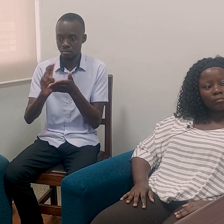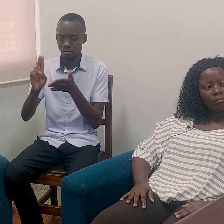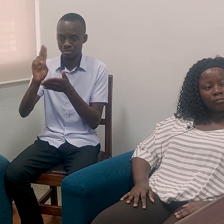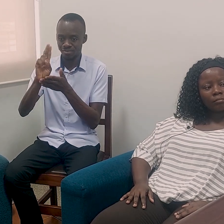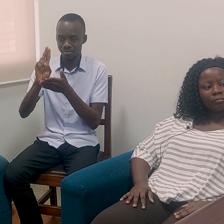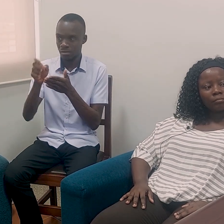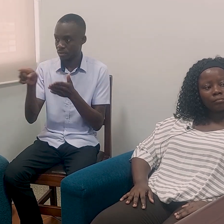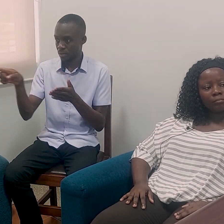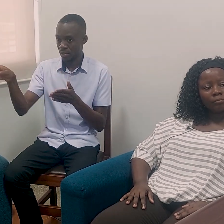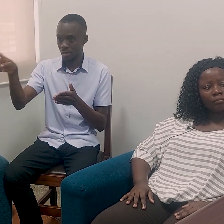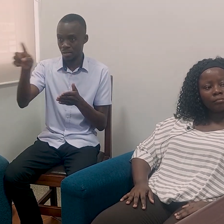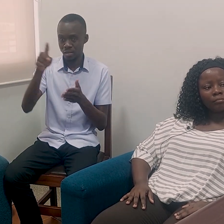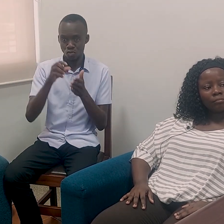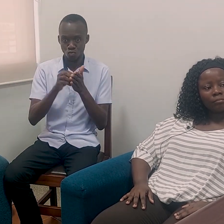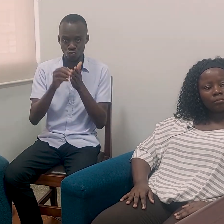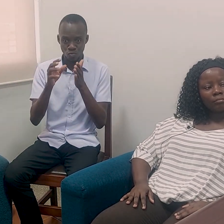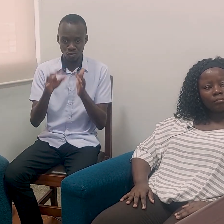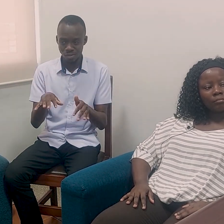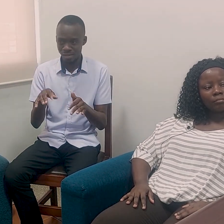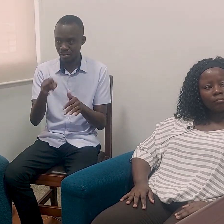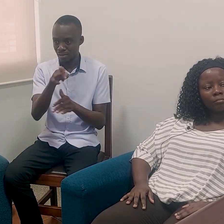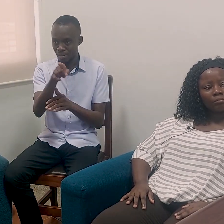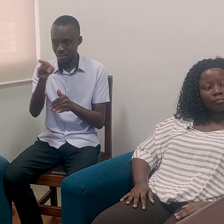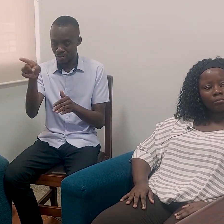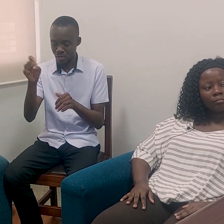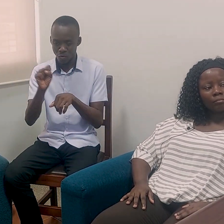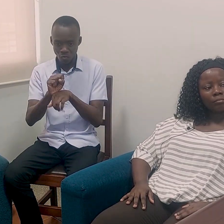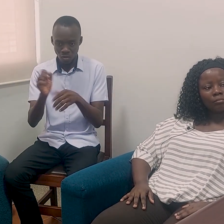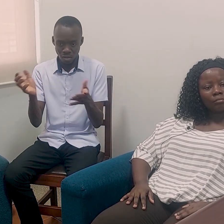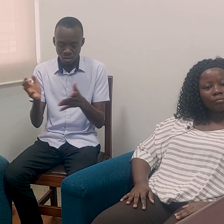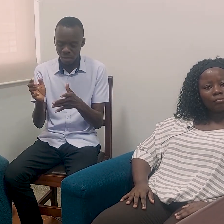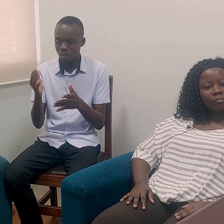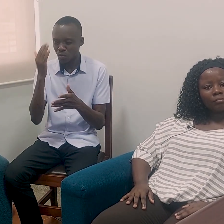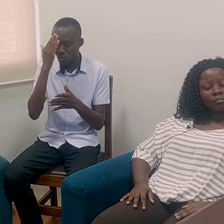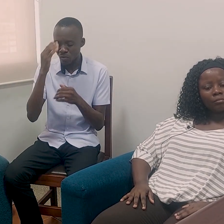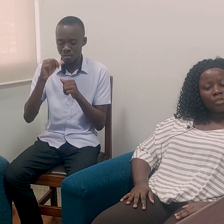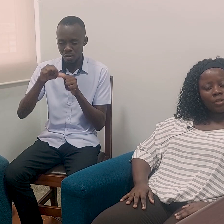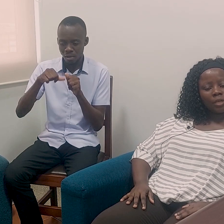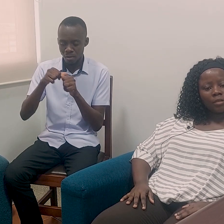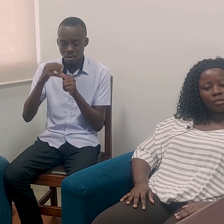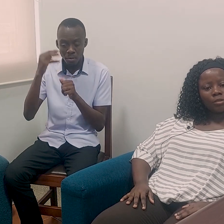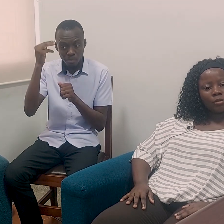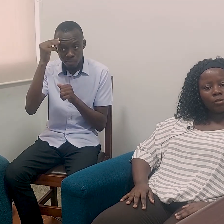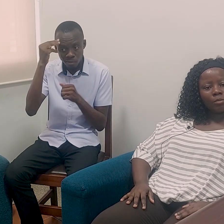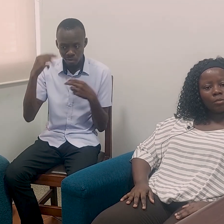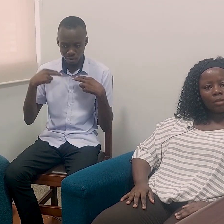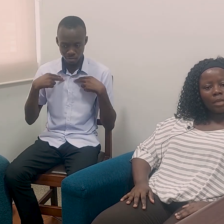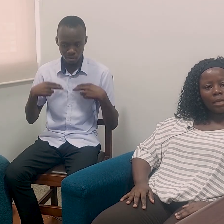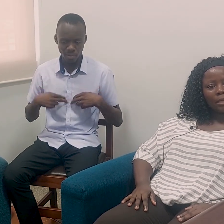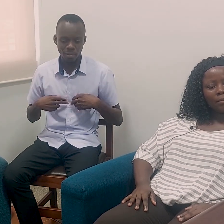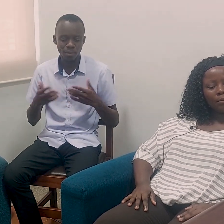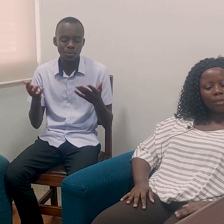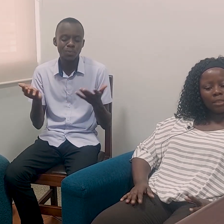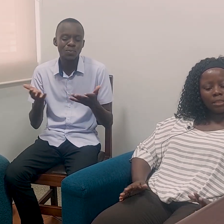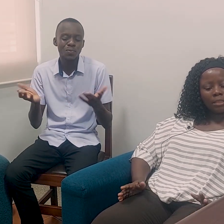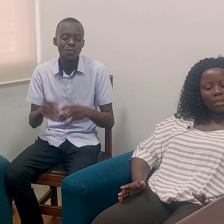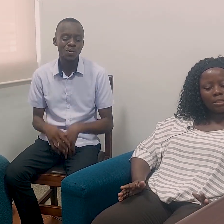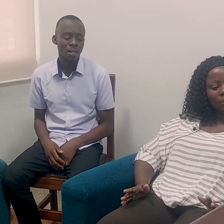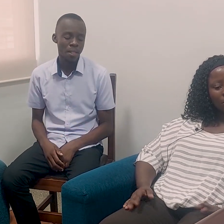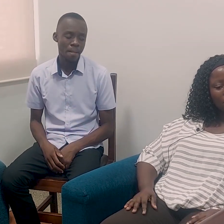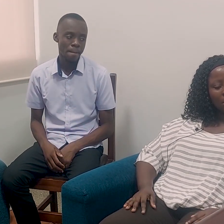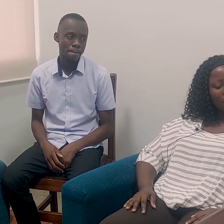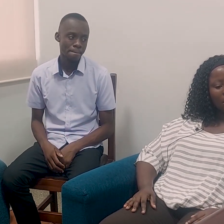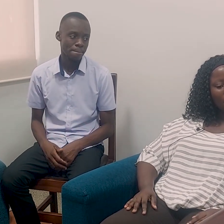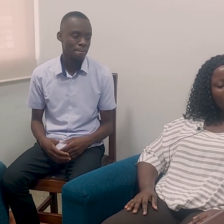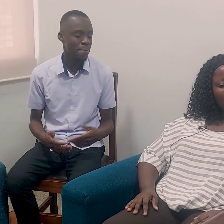know about mental health and mental health interventions? Okay, so I basically